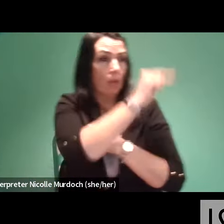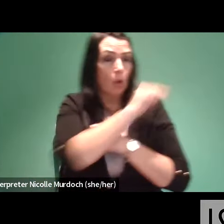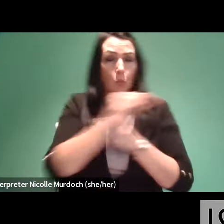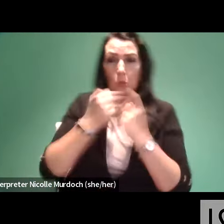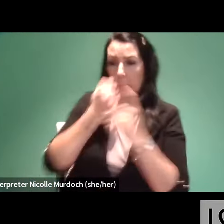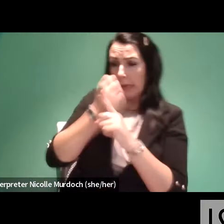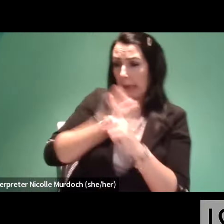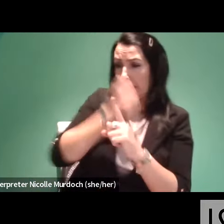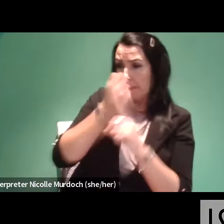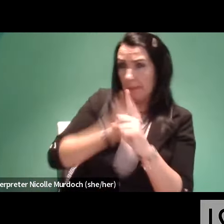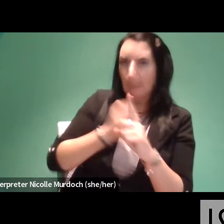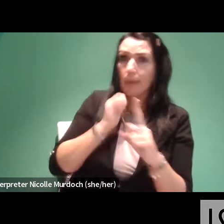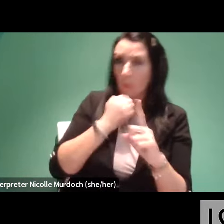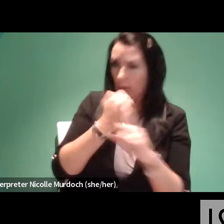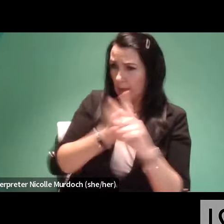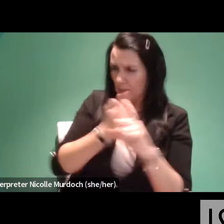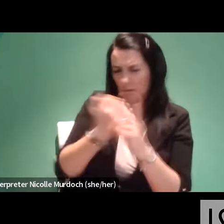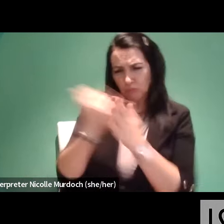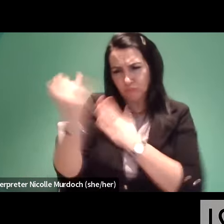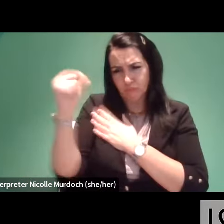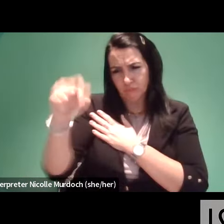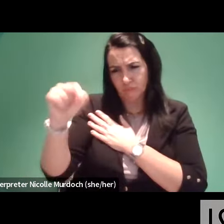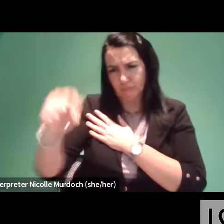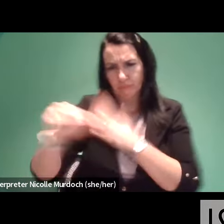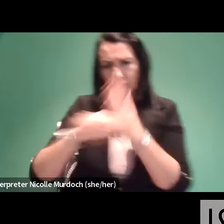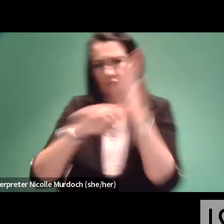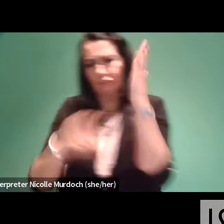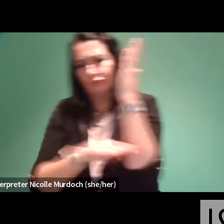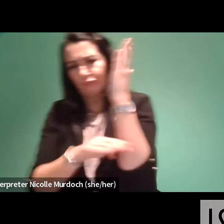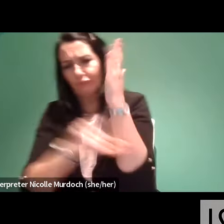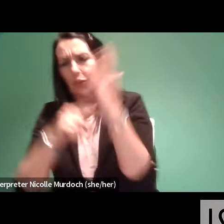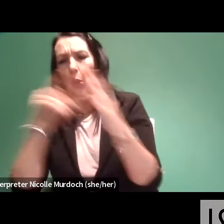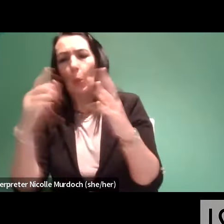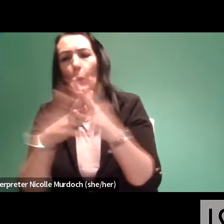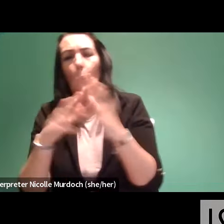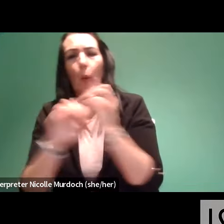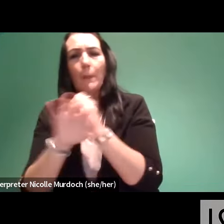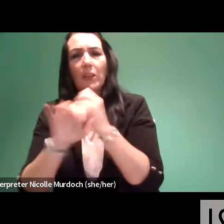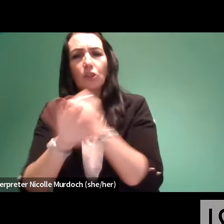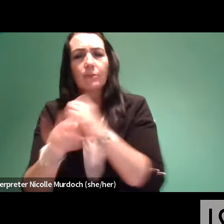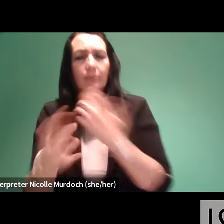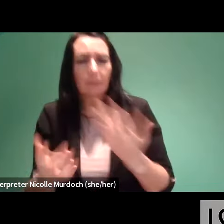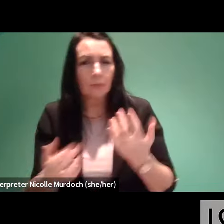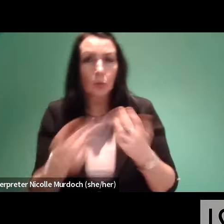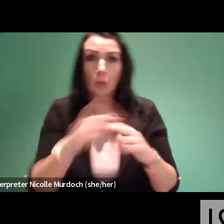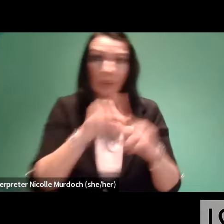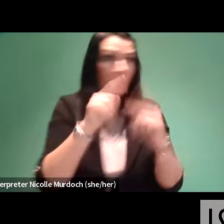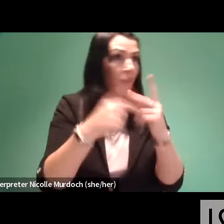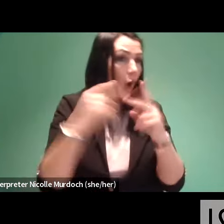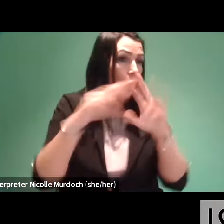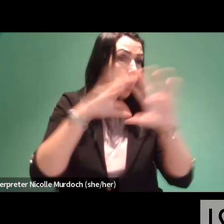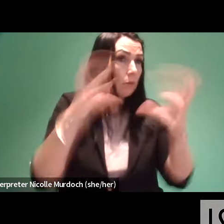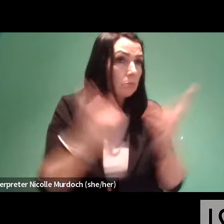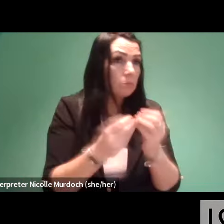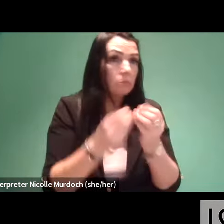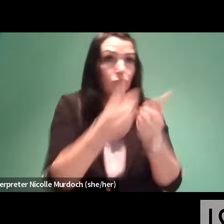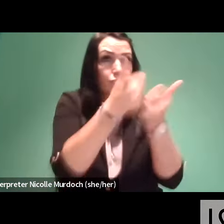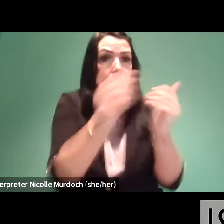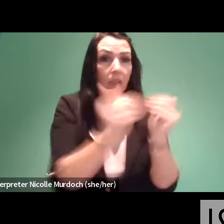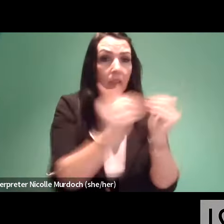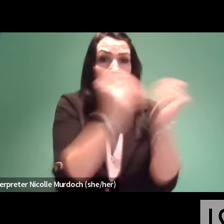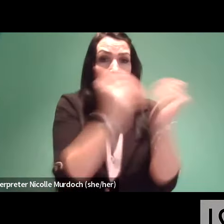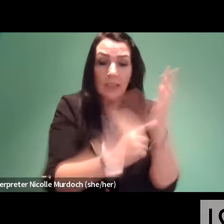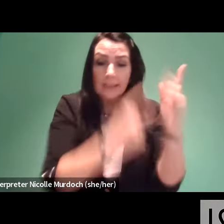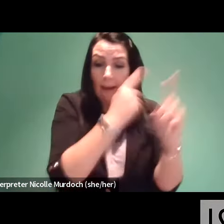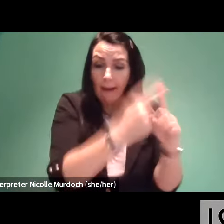campaign, as they will do, precisely against it? You see the point I'm making? So even if the rest of the system was fair, in your terms, people